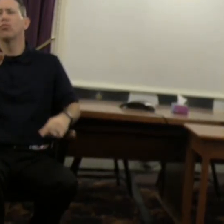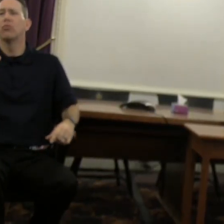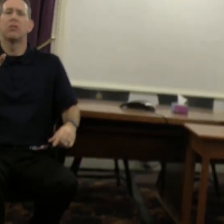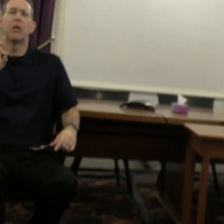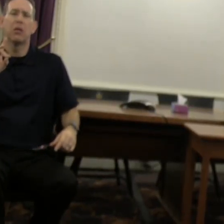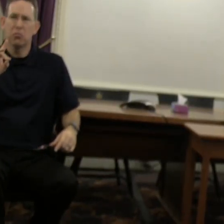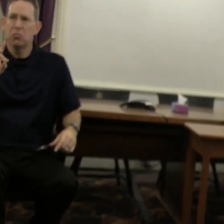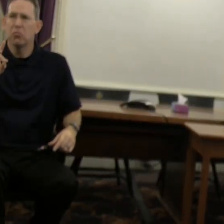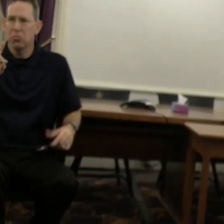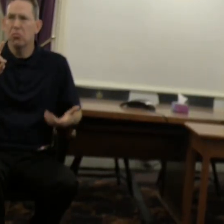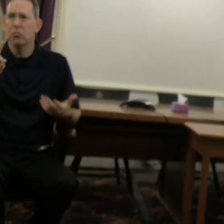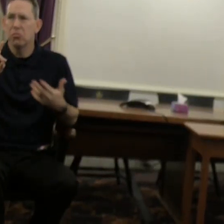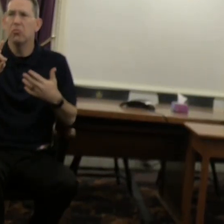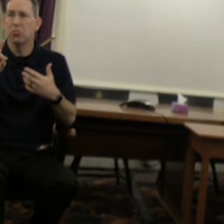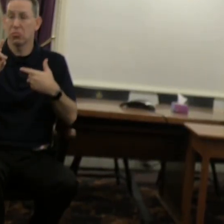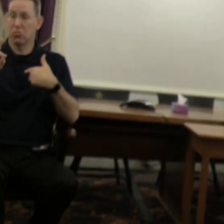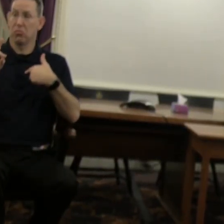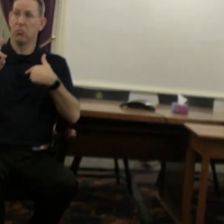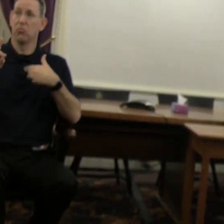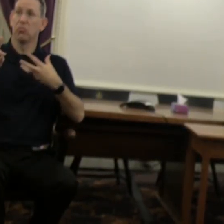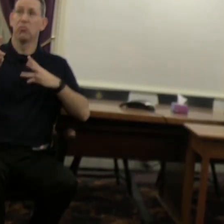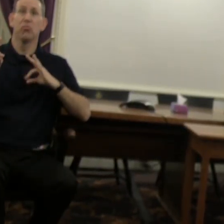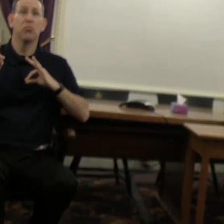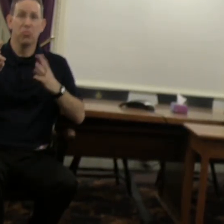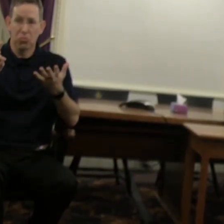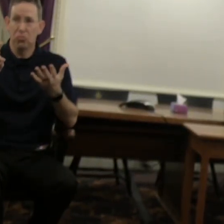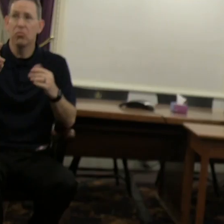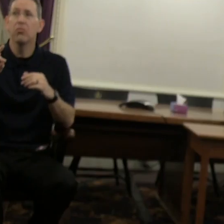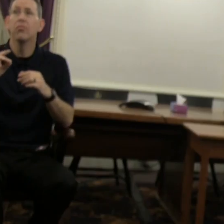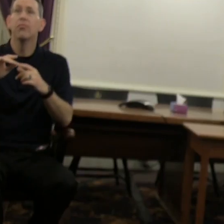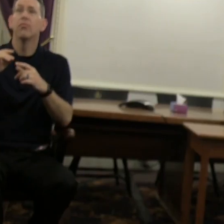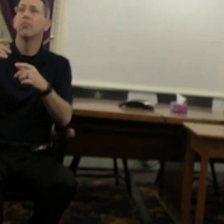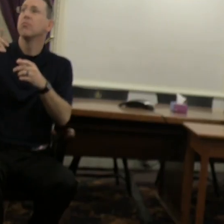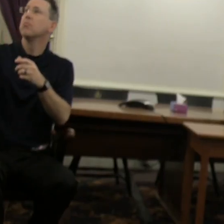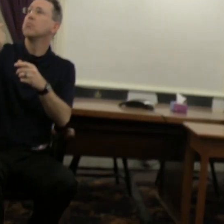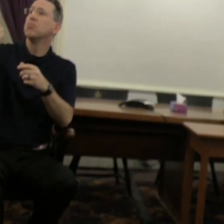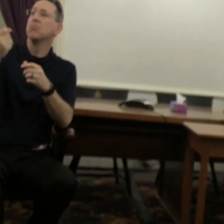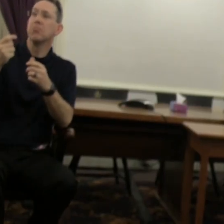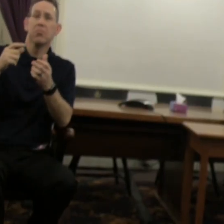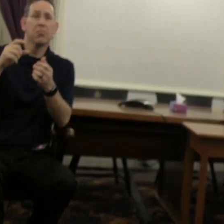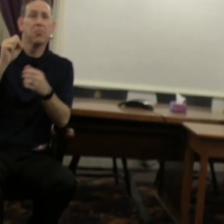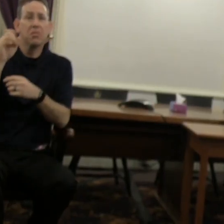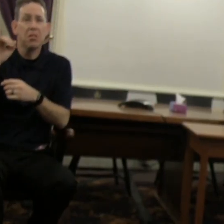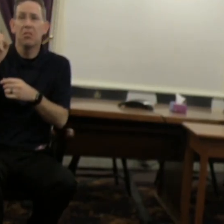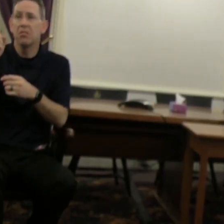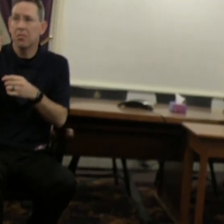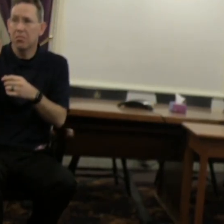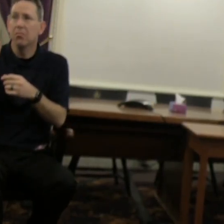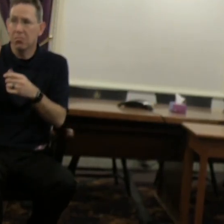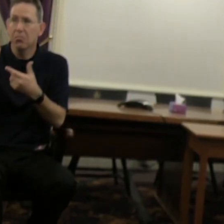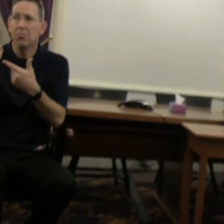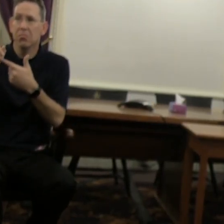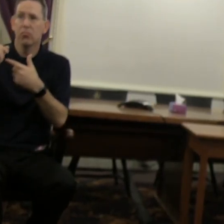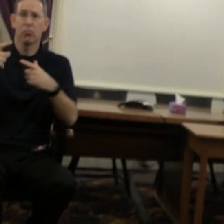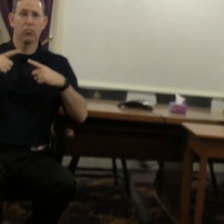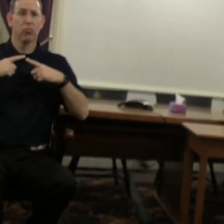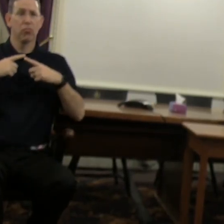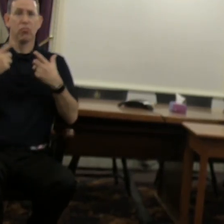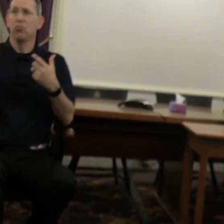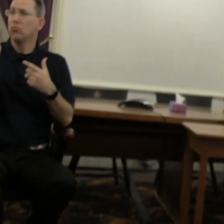three, when an MWPD beneficiary reaches full Social Security retirement age, which is soon